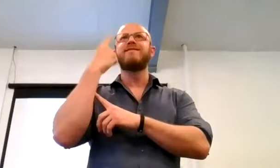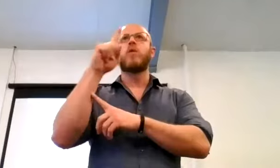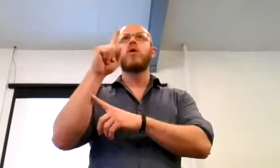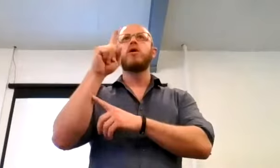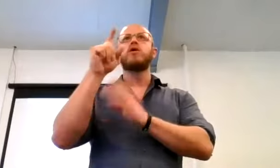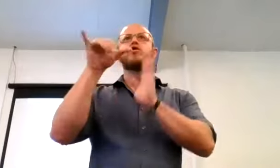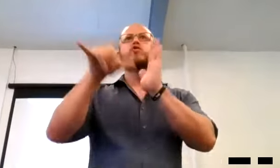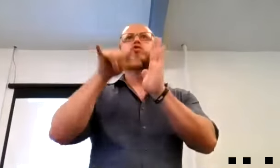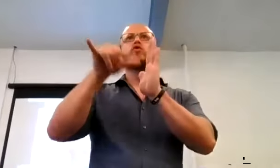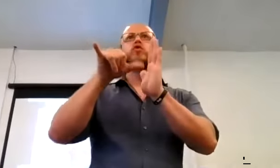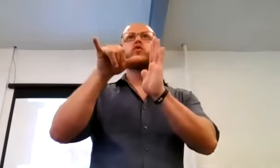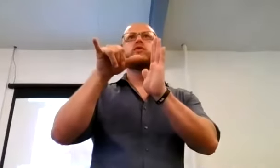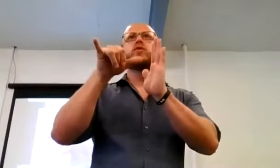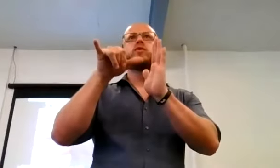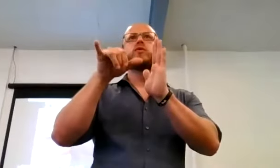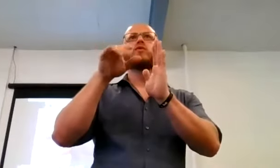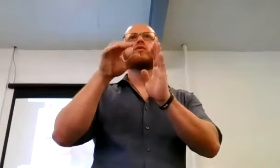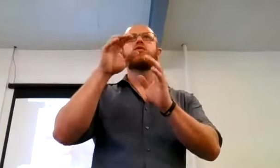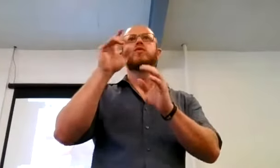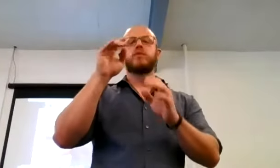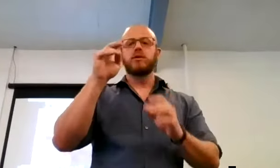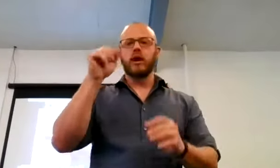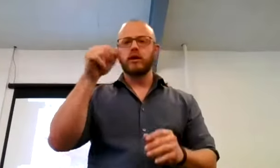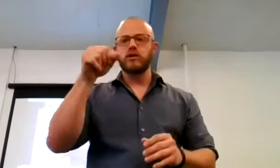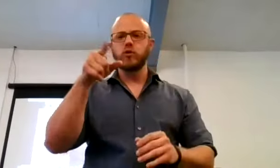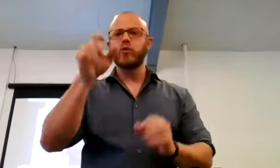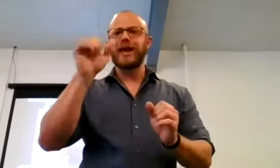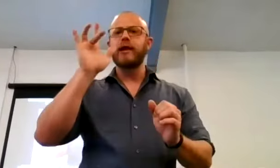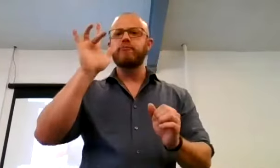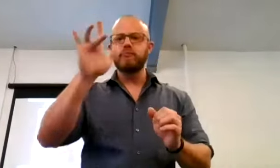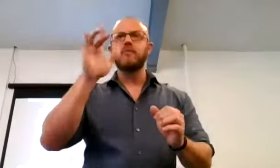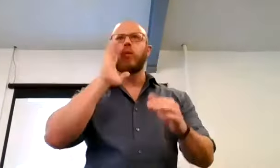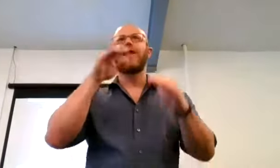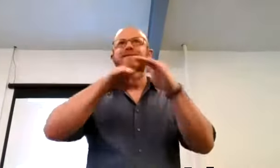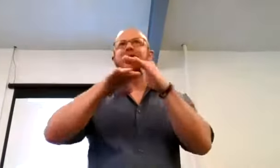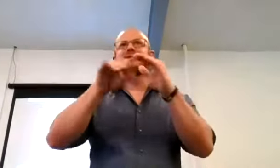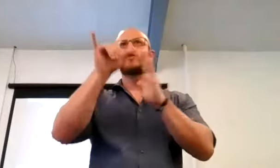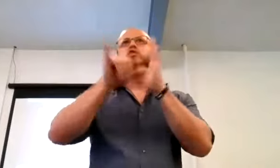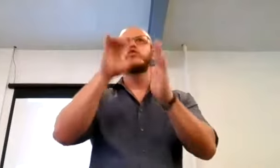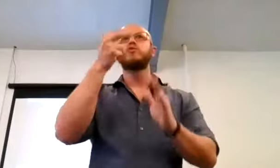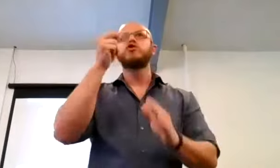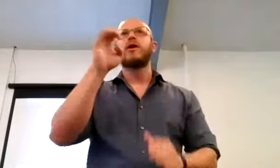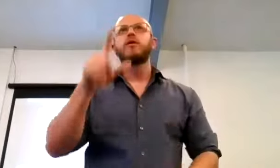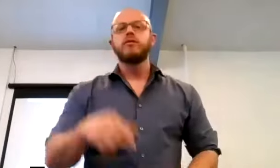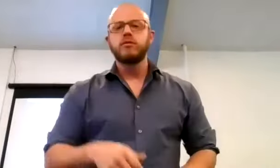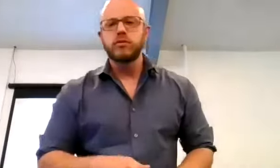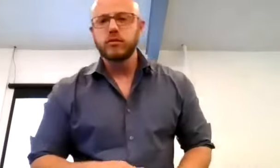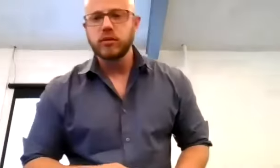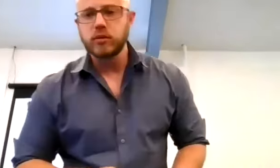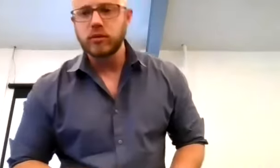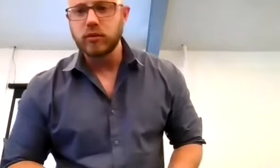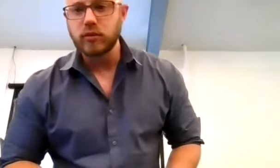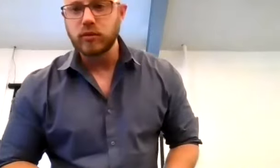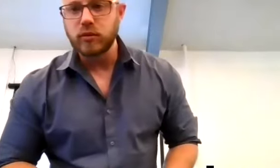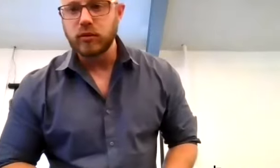it will be sent, the chat, when it comes to the YouTube link, that will be sent in the chat box as well. So you can click it and you'll have access to YouTube, our page.